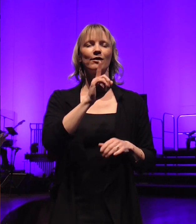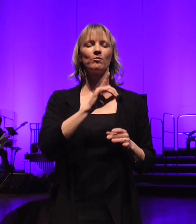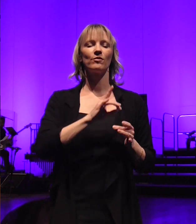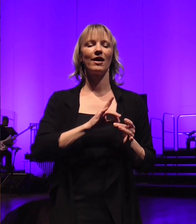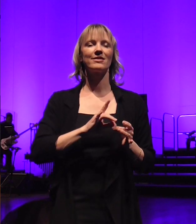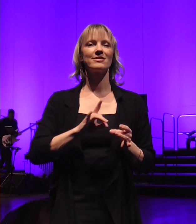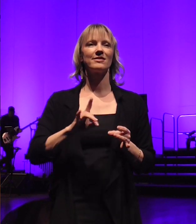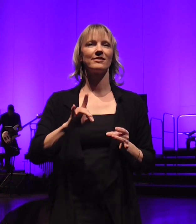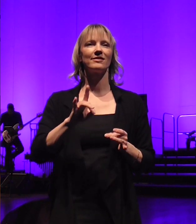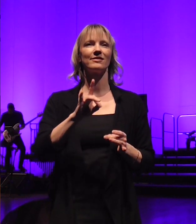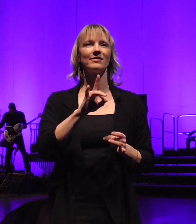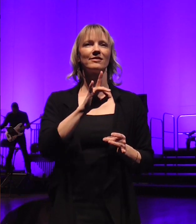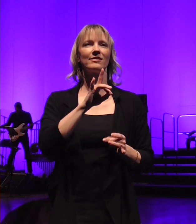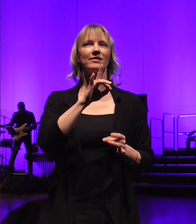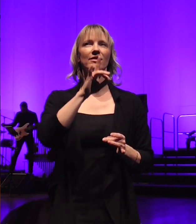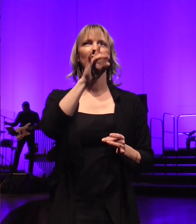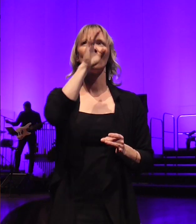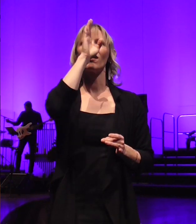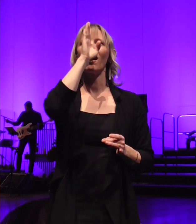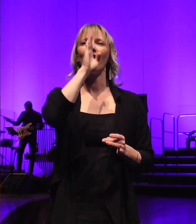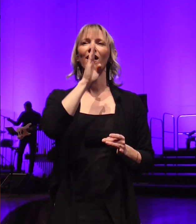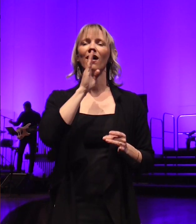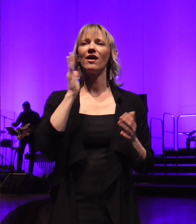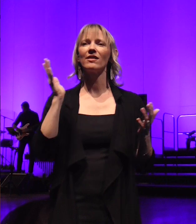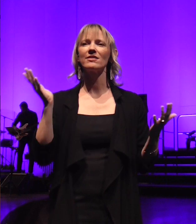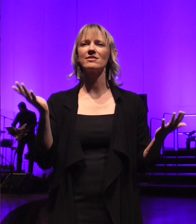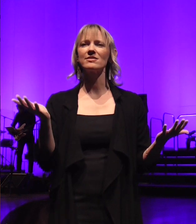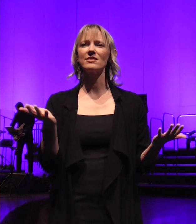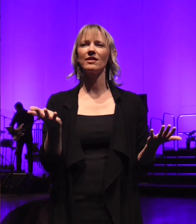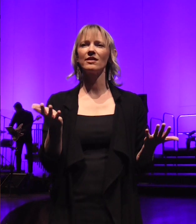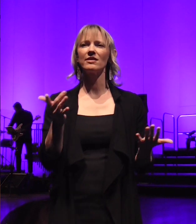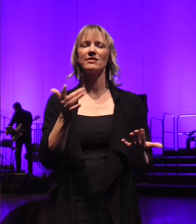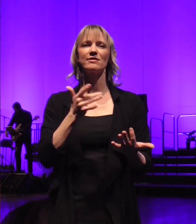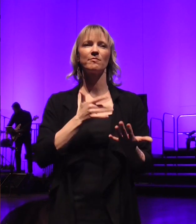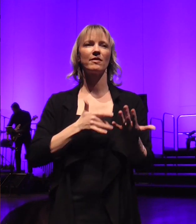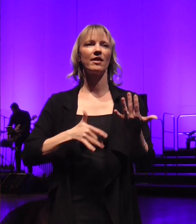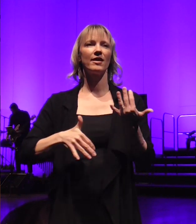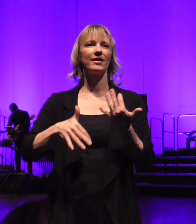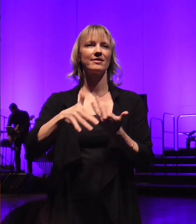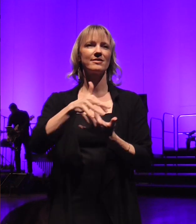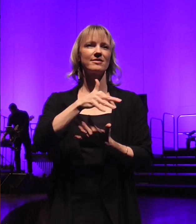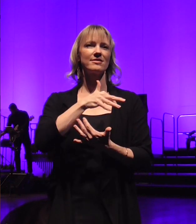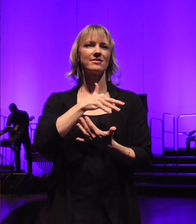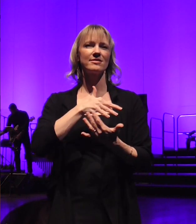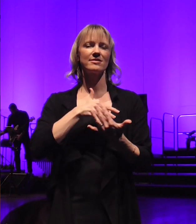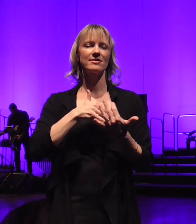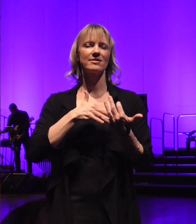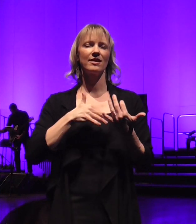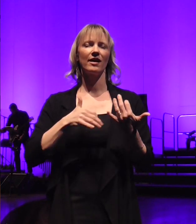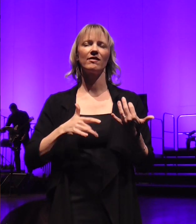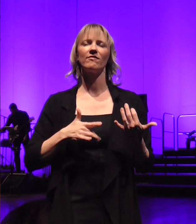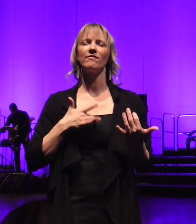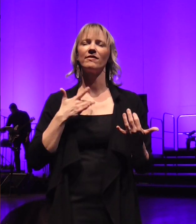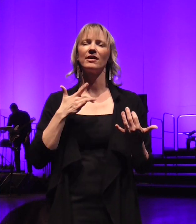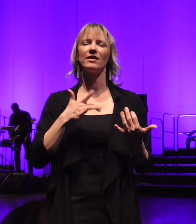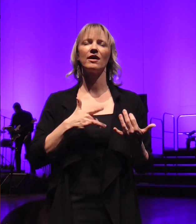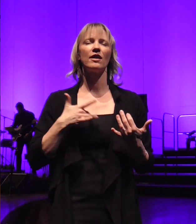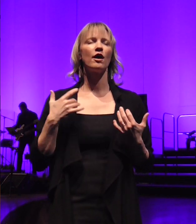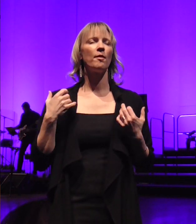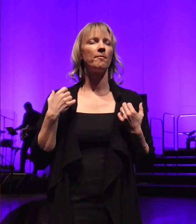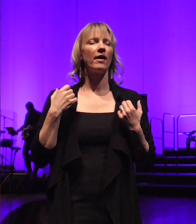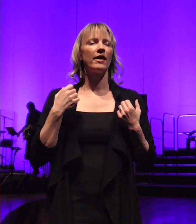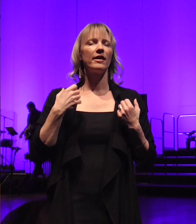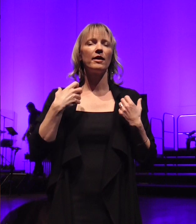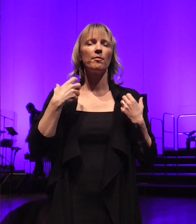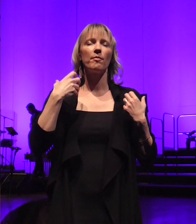Surely the presence of God is in this place. I can feel